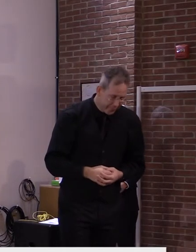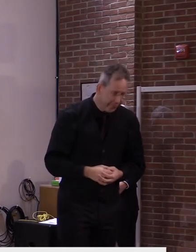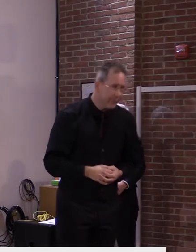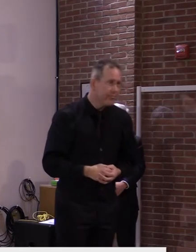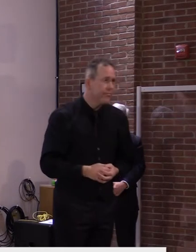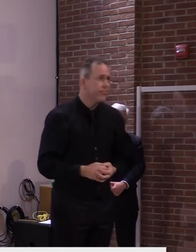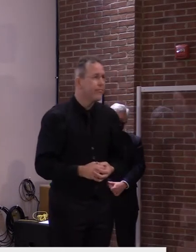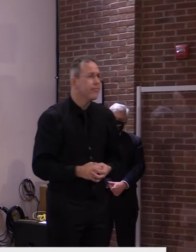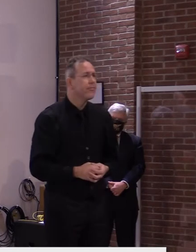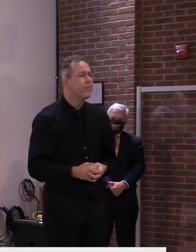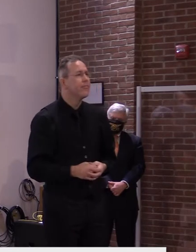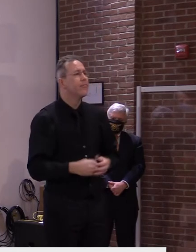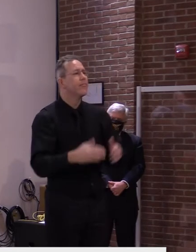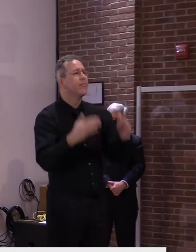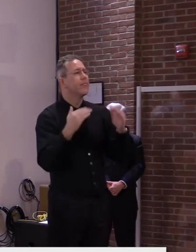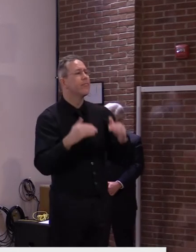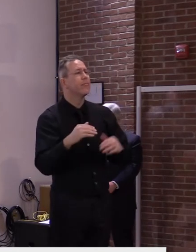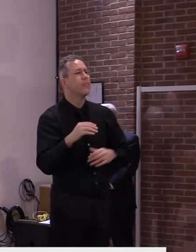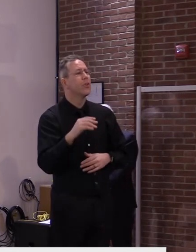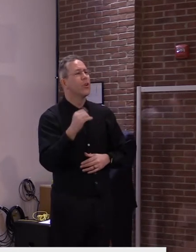Devin, Local